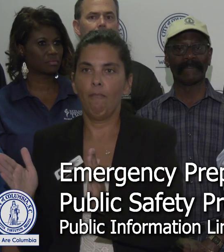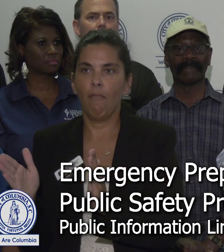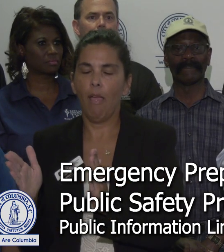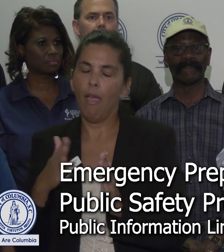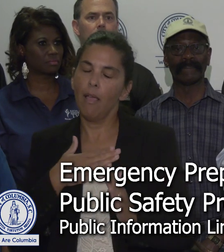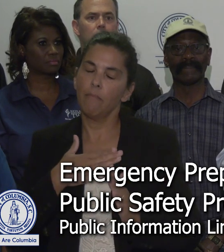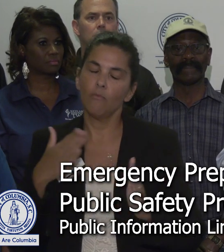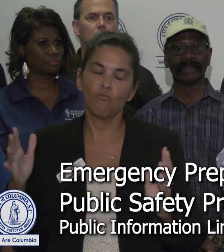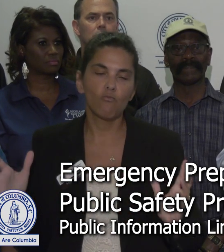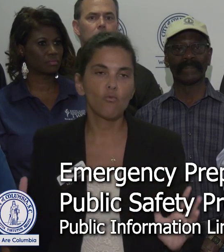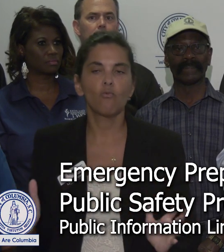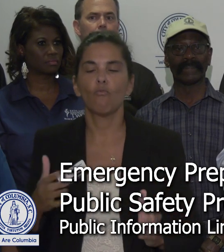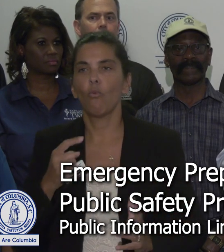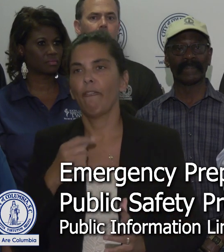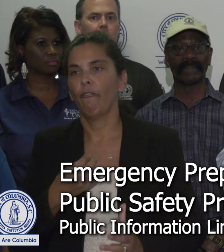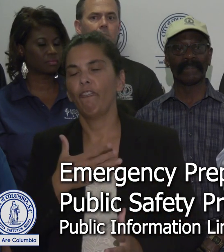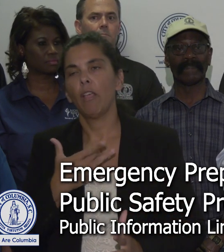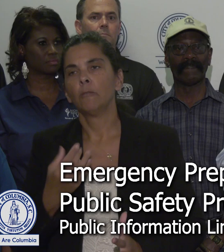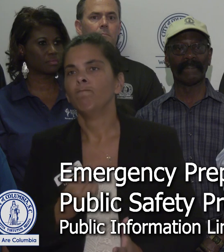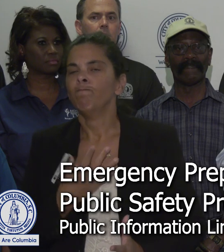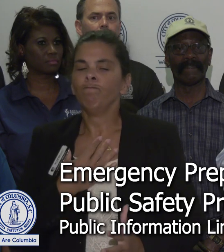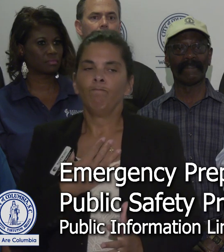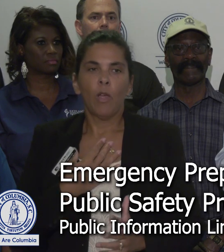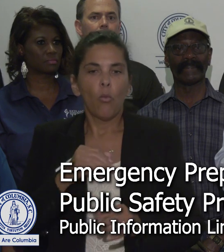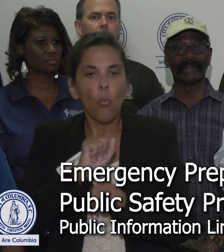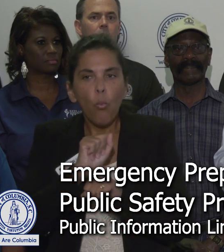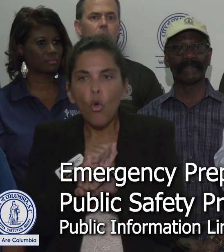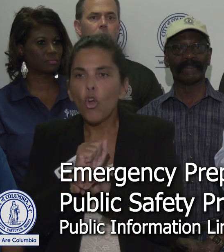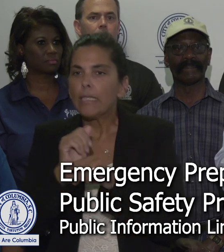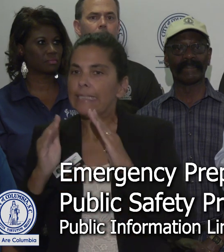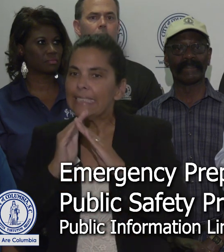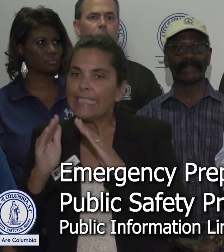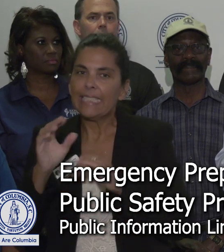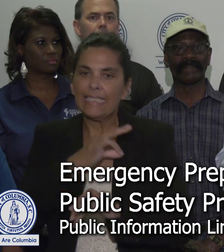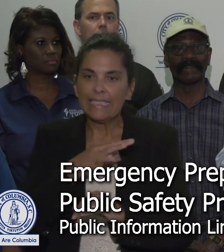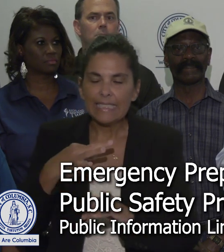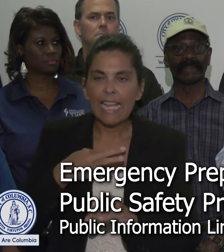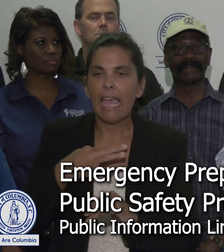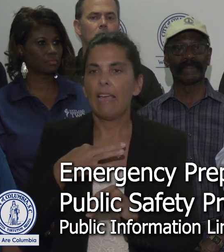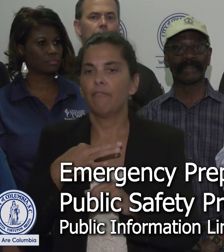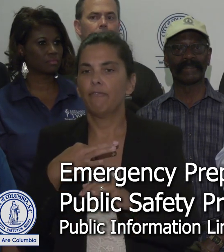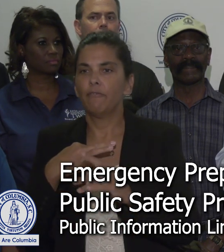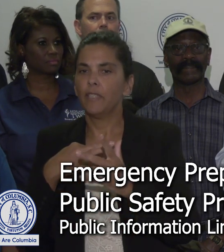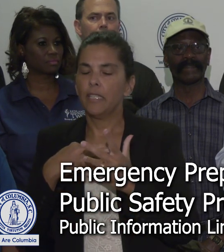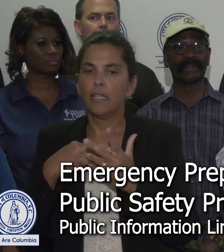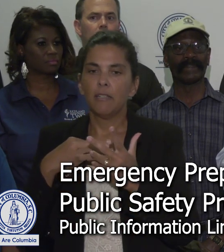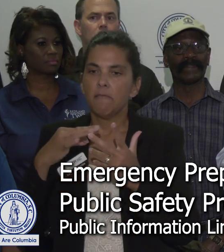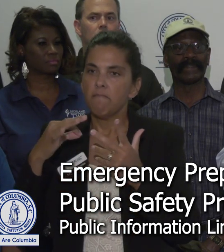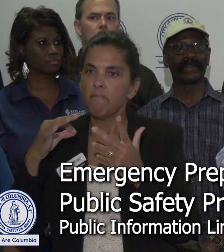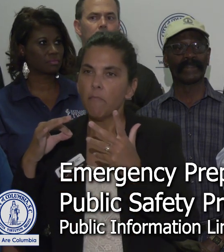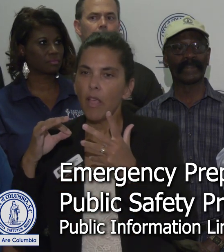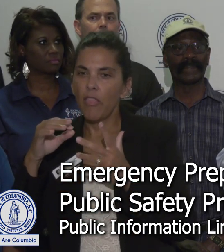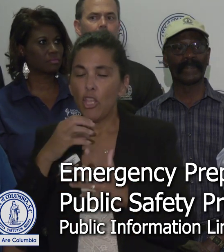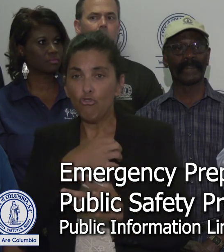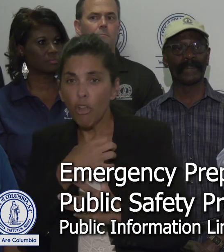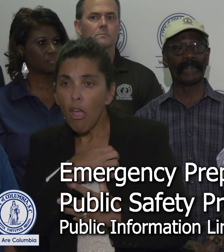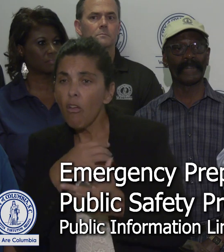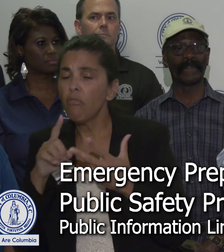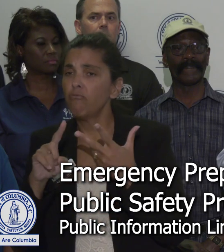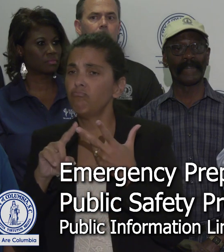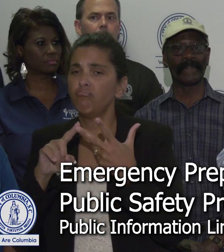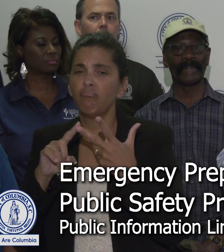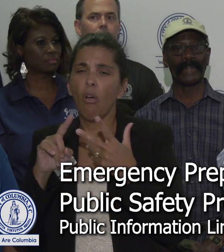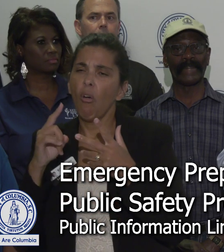I've seen from our city staff, from Ms. Wilson and her entire team. Our sheriff is